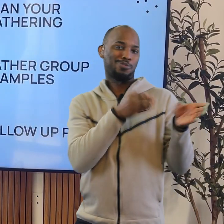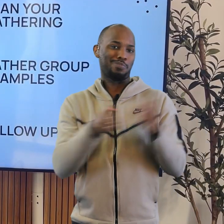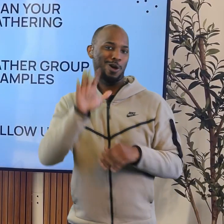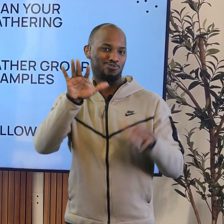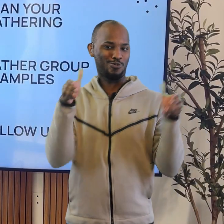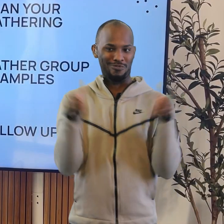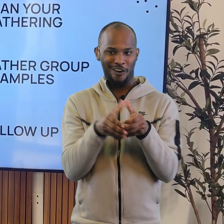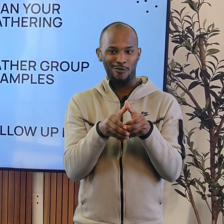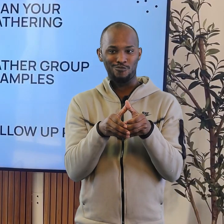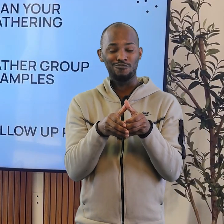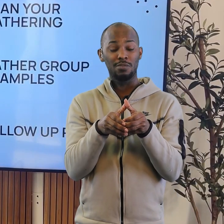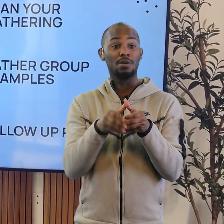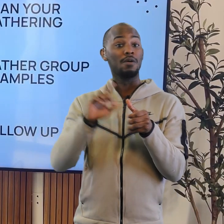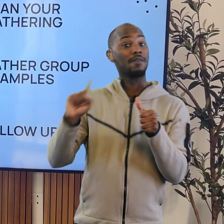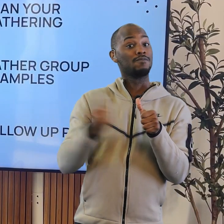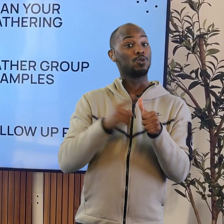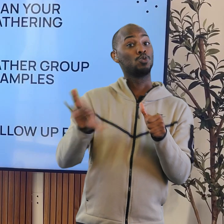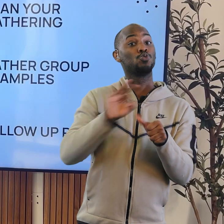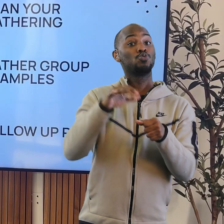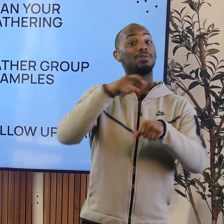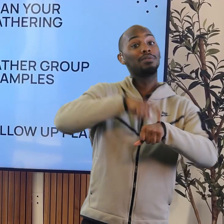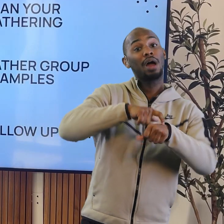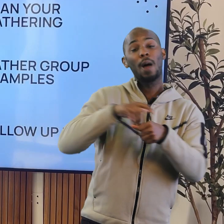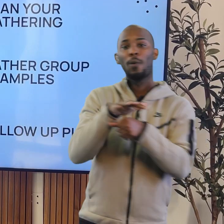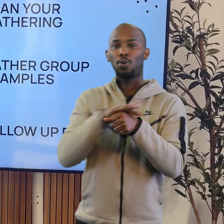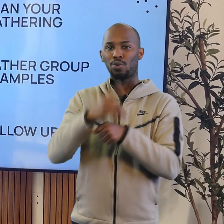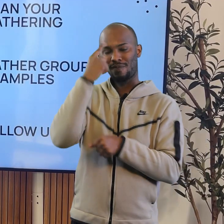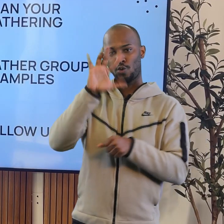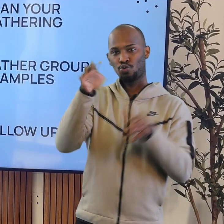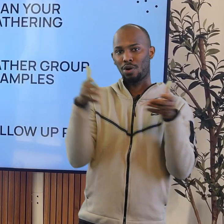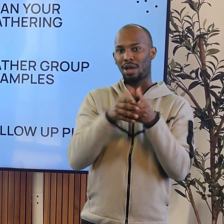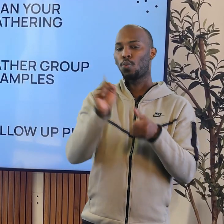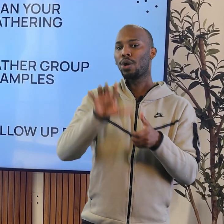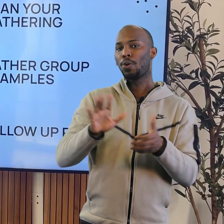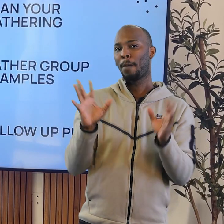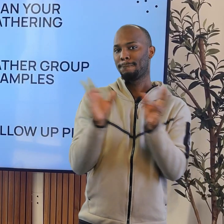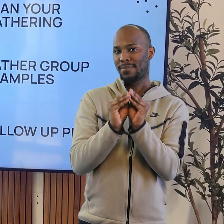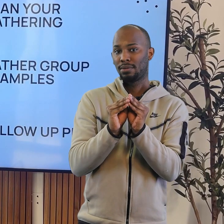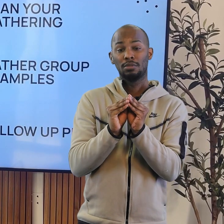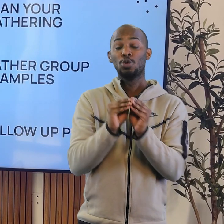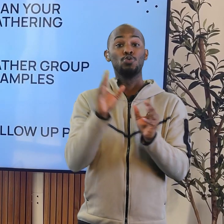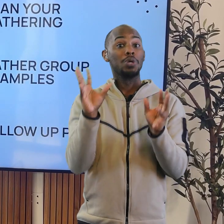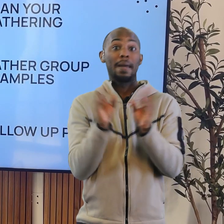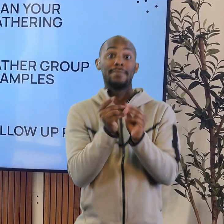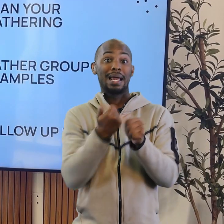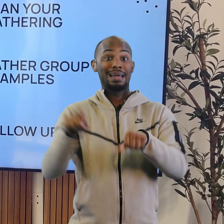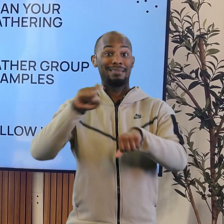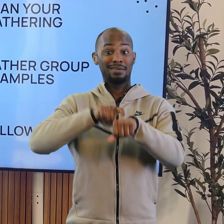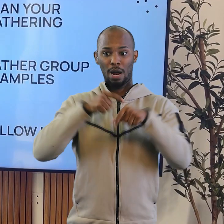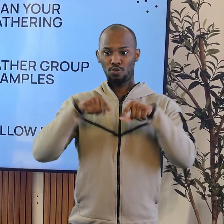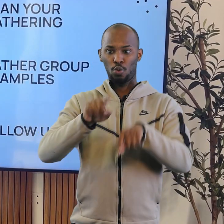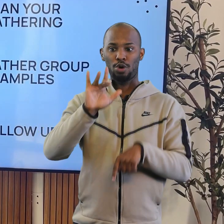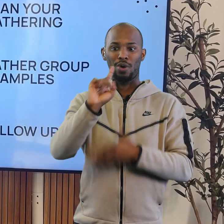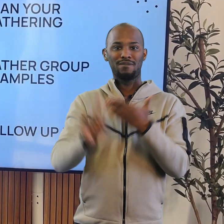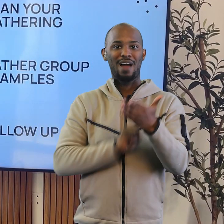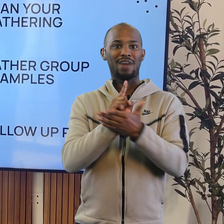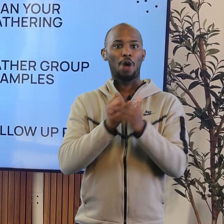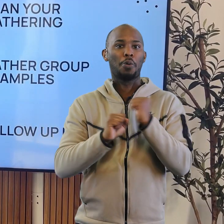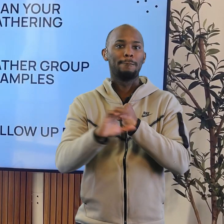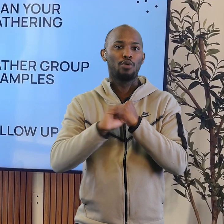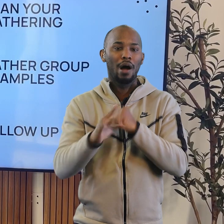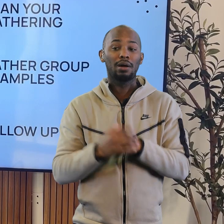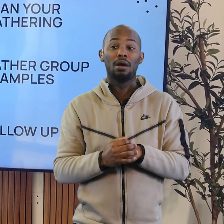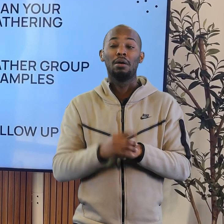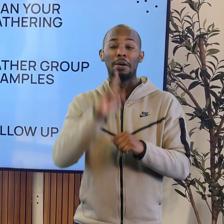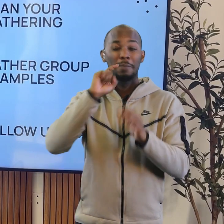plan your gathering. First, choose a time and a location where your Gather group will meet. You can meet at any time during the 25-hour